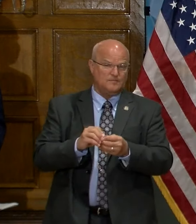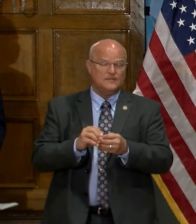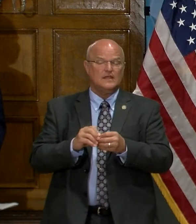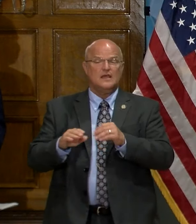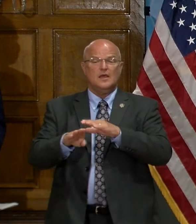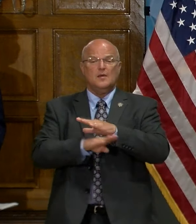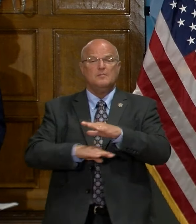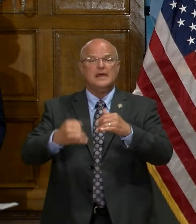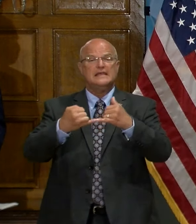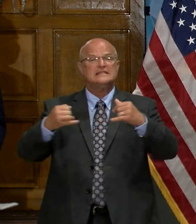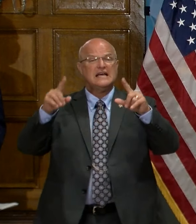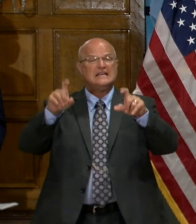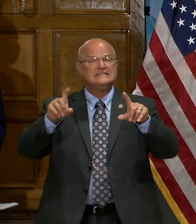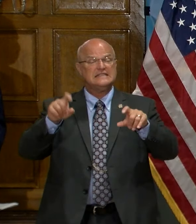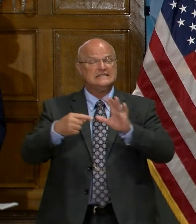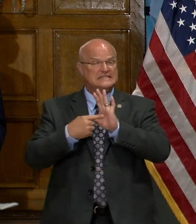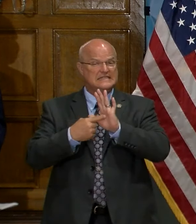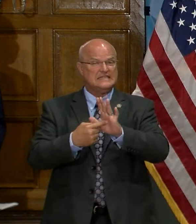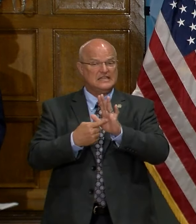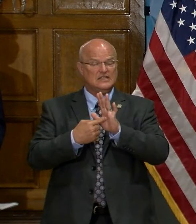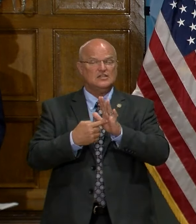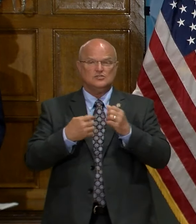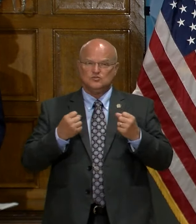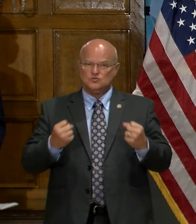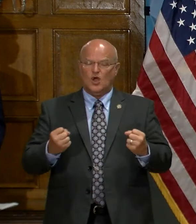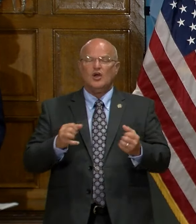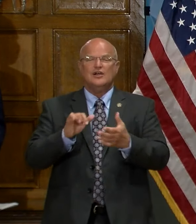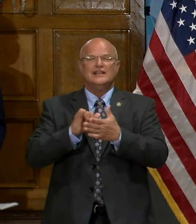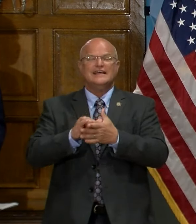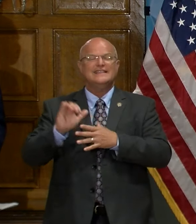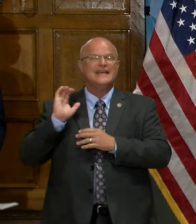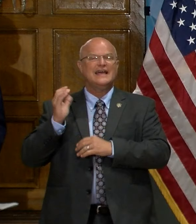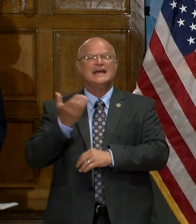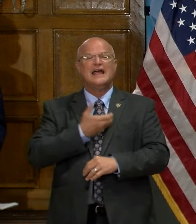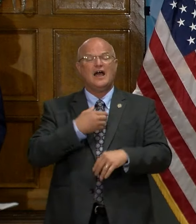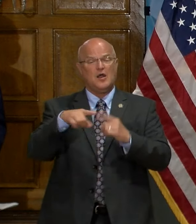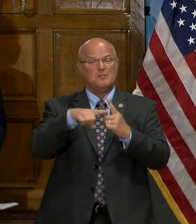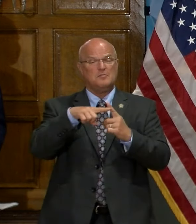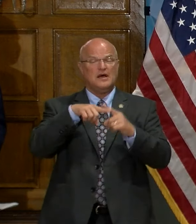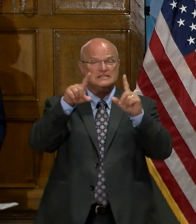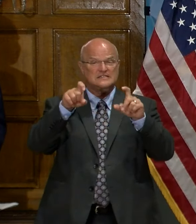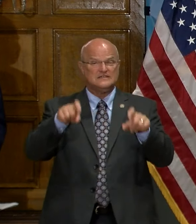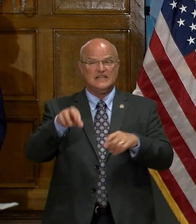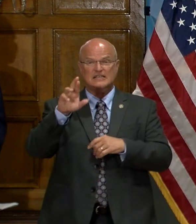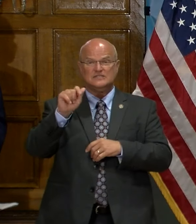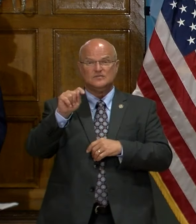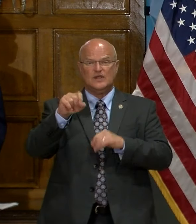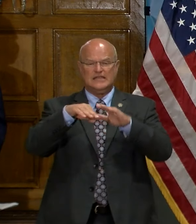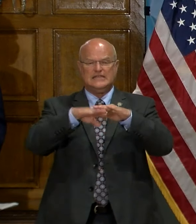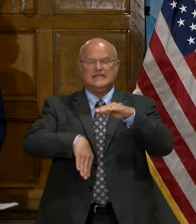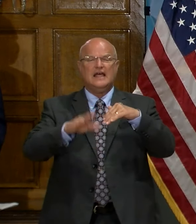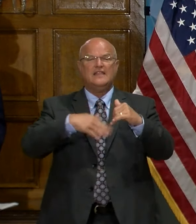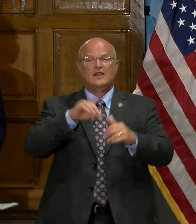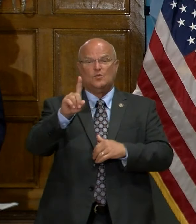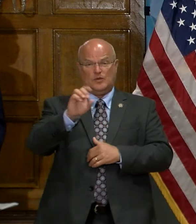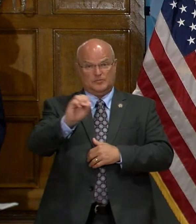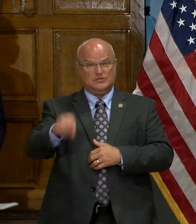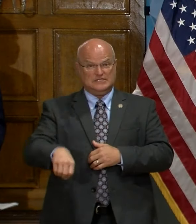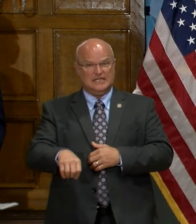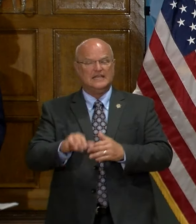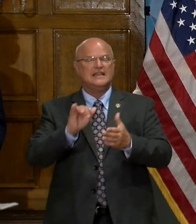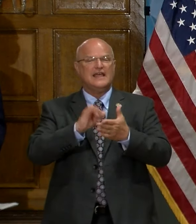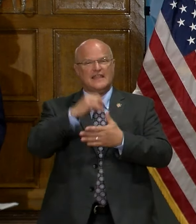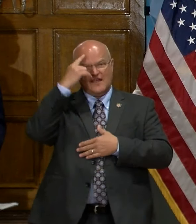Baseline testing is also indicating and showing strongly that our positive test rate is less than 1%, and